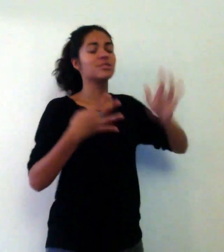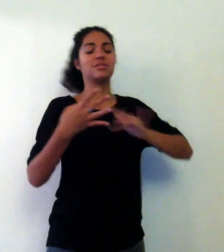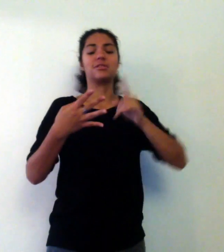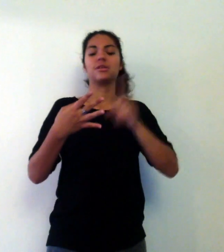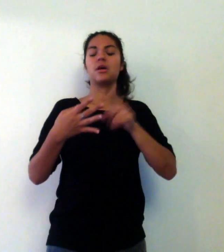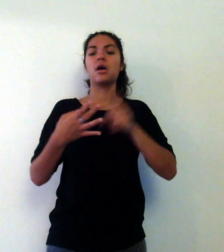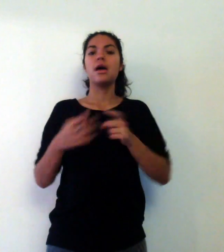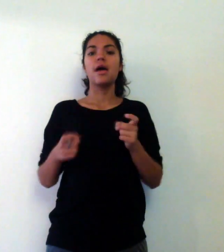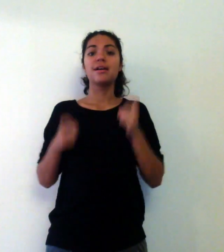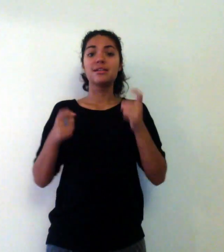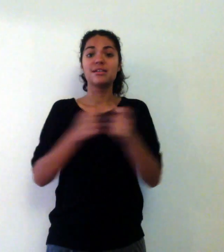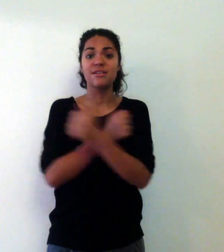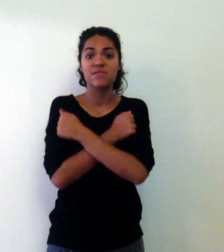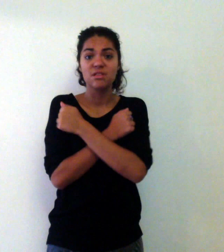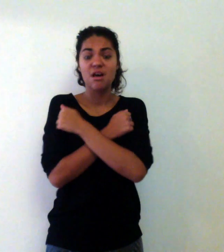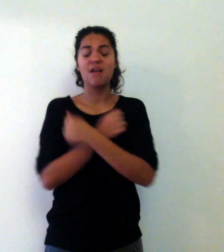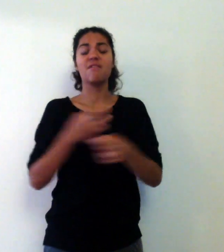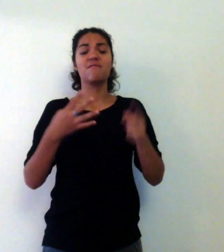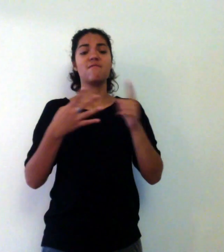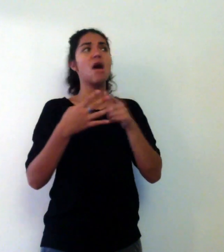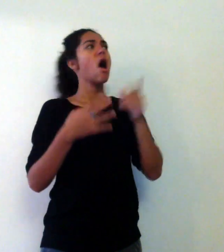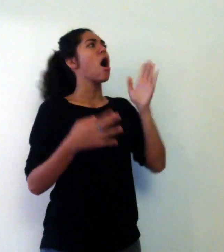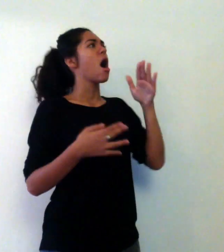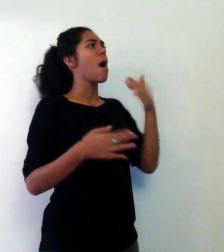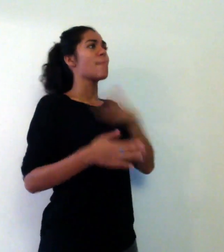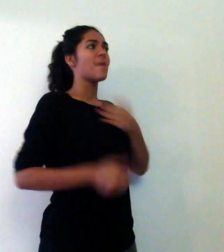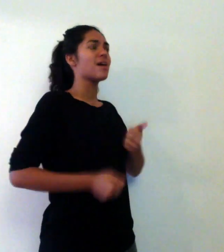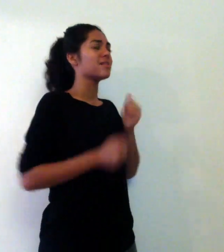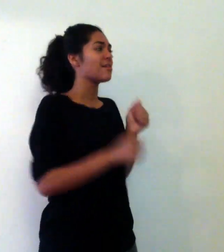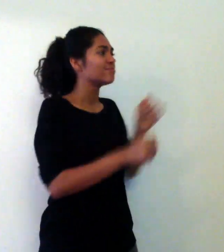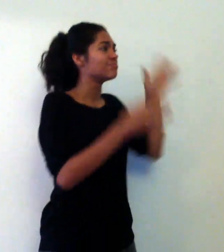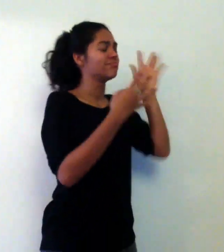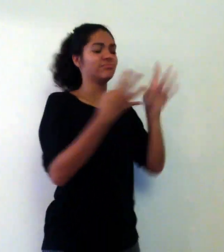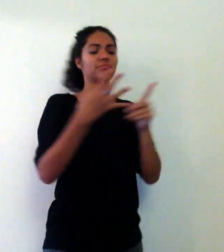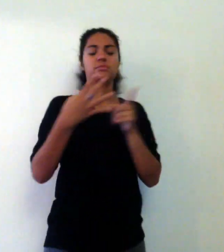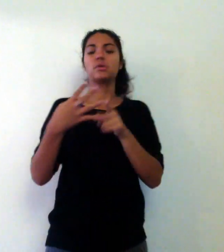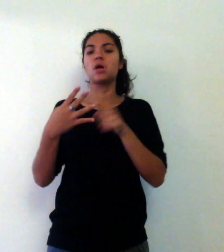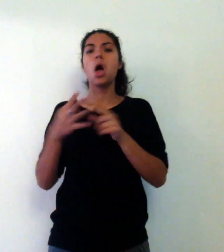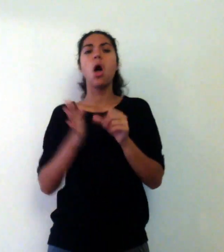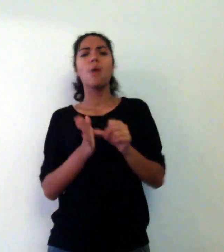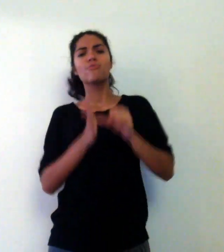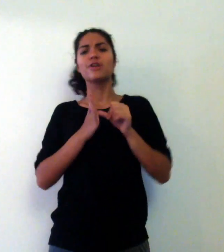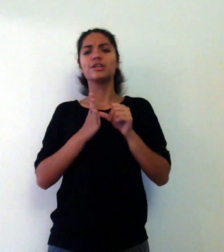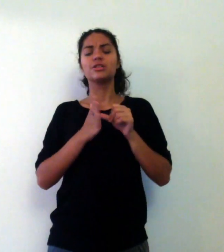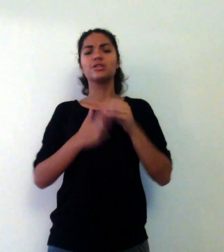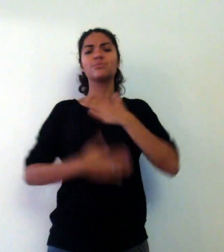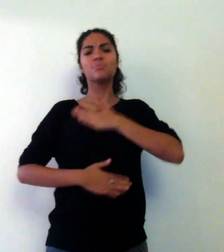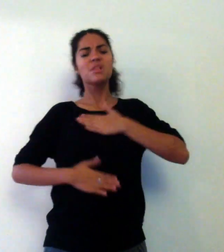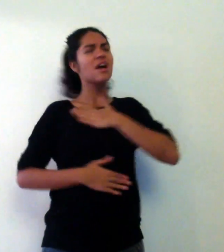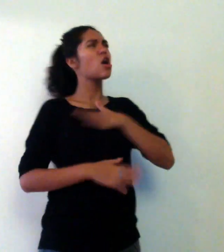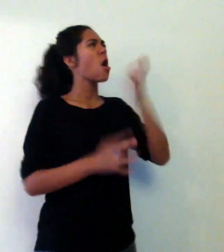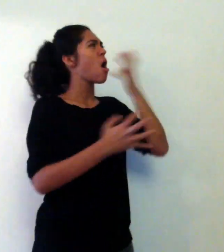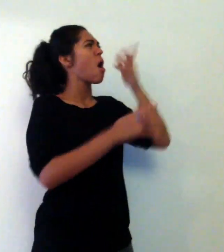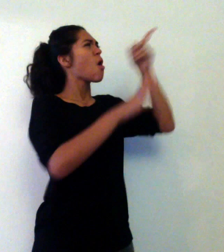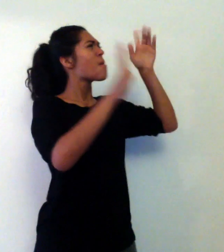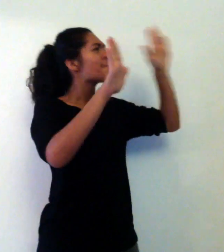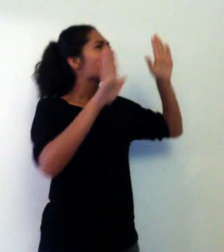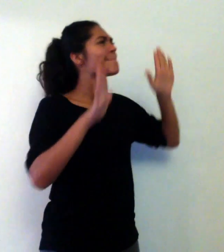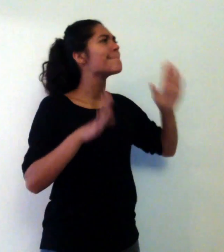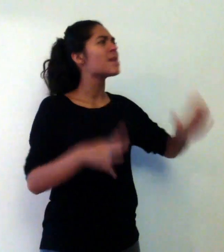life. Appreciation love comes to God and says, how excellent is your name in all the earth in worship. When you aspire splendidly attractive